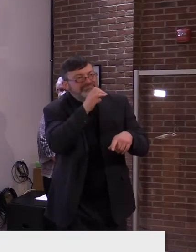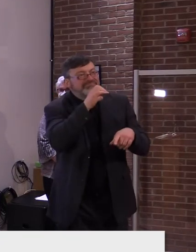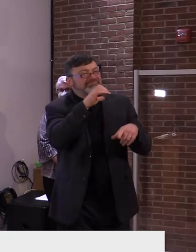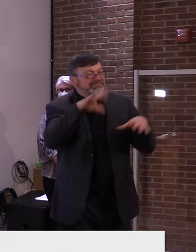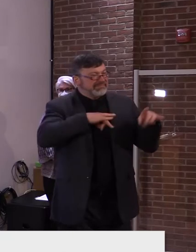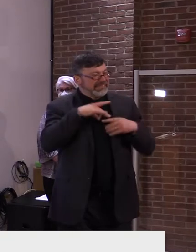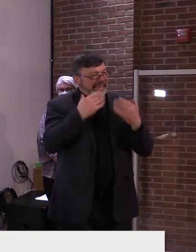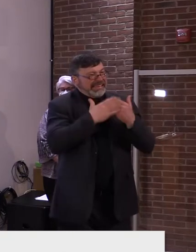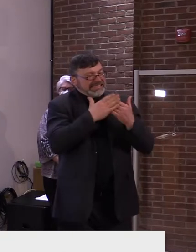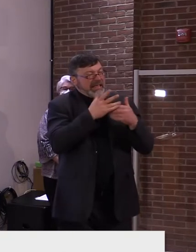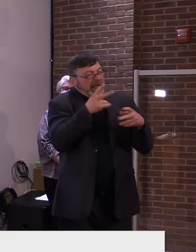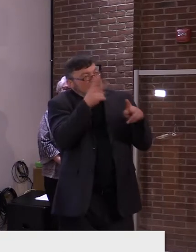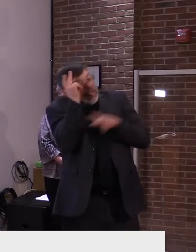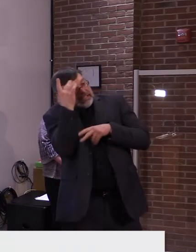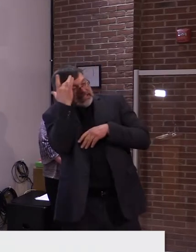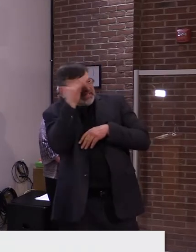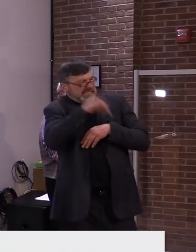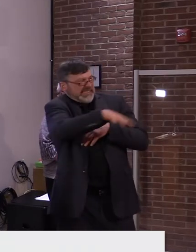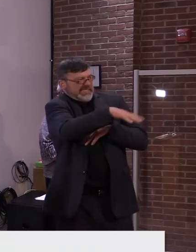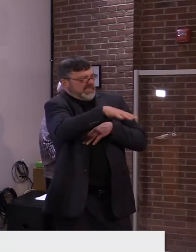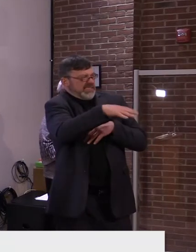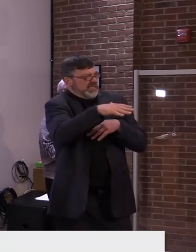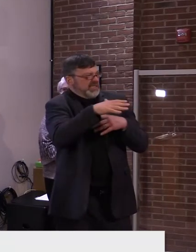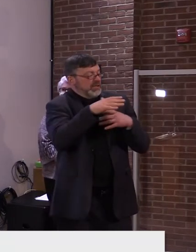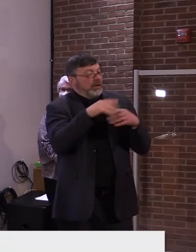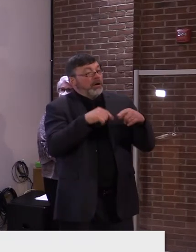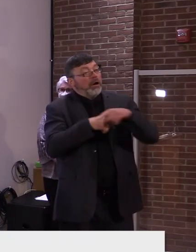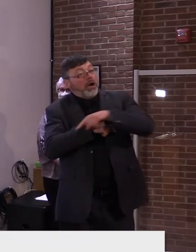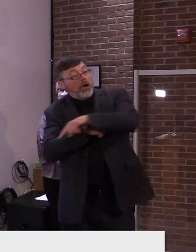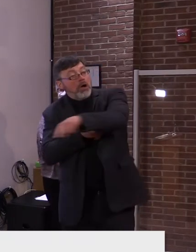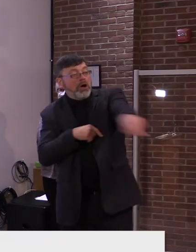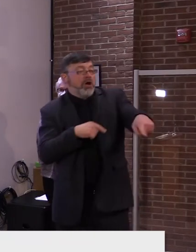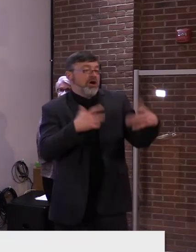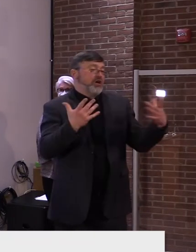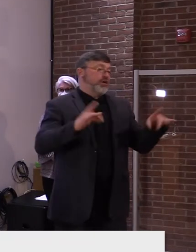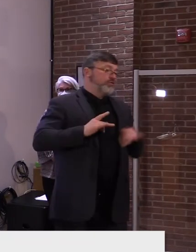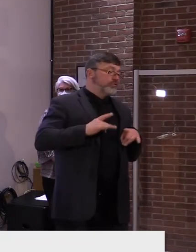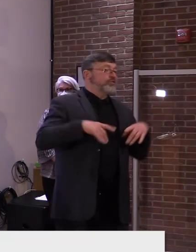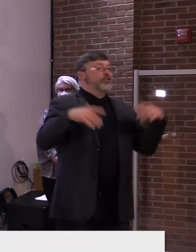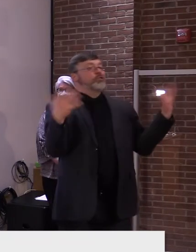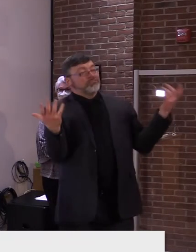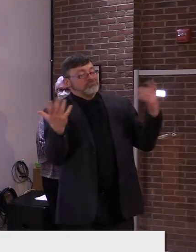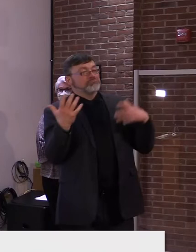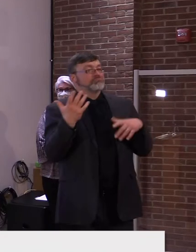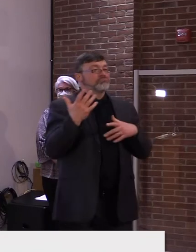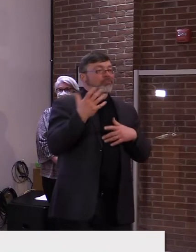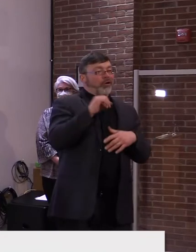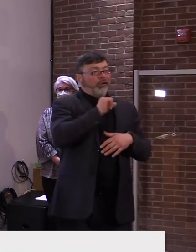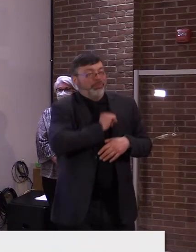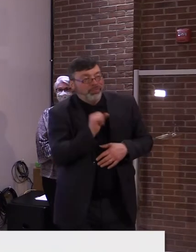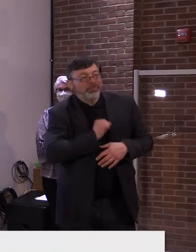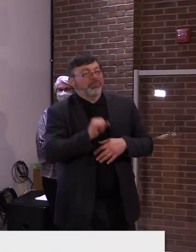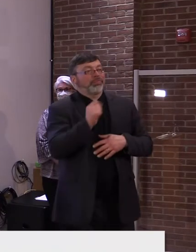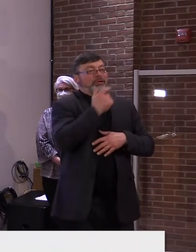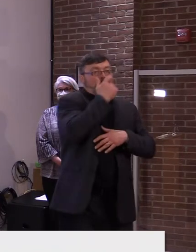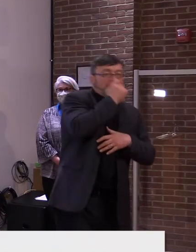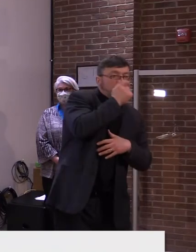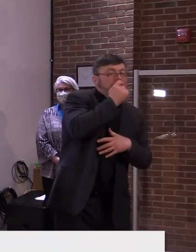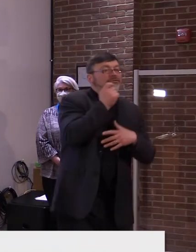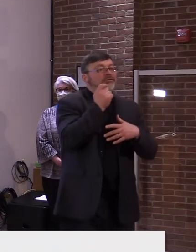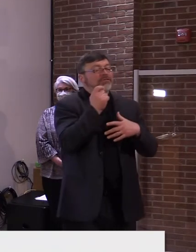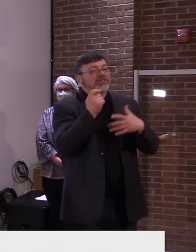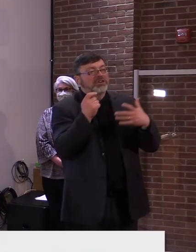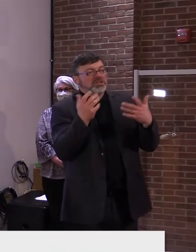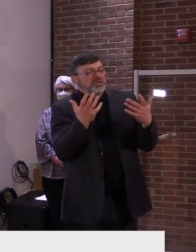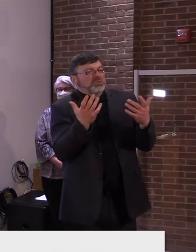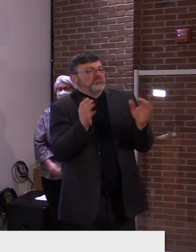more severe end of the spectrum. And keep in mind, again, that you know we are in Vermont very blessed by having had